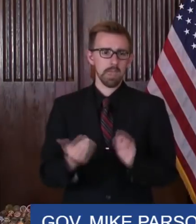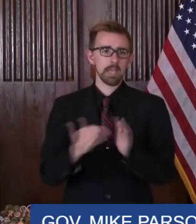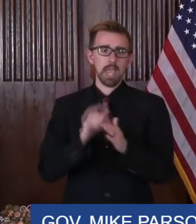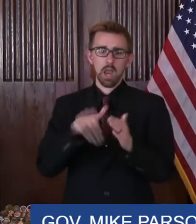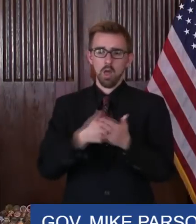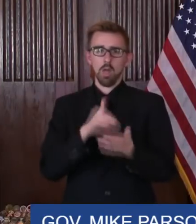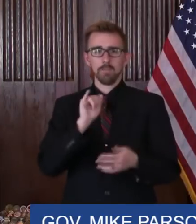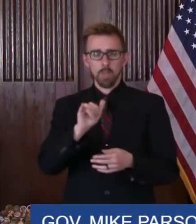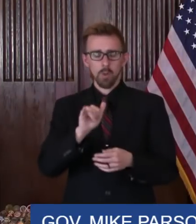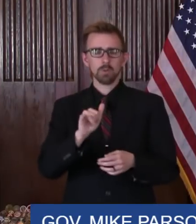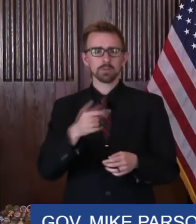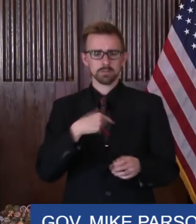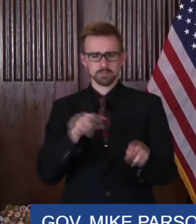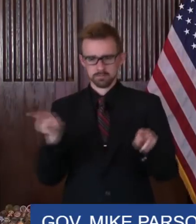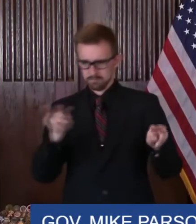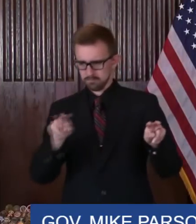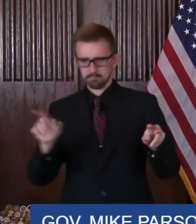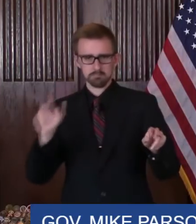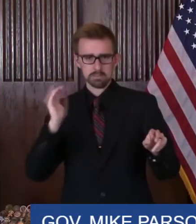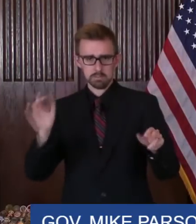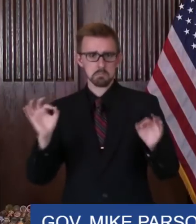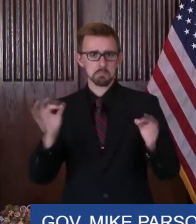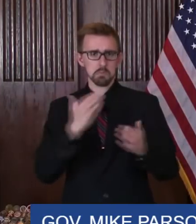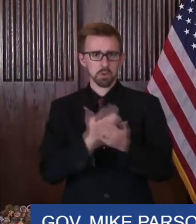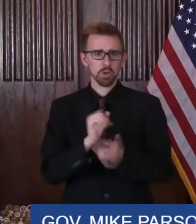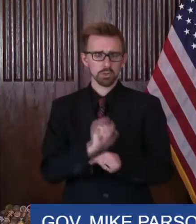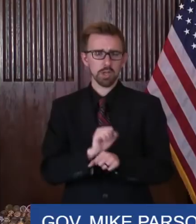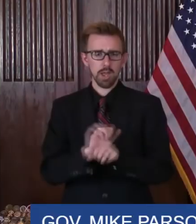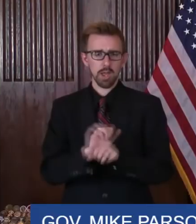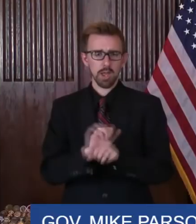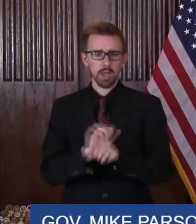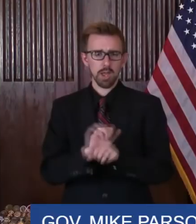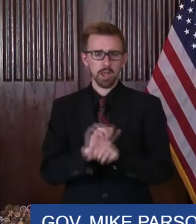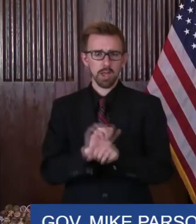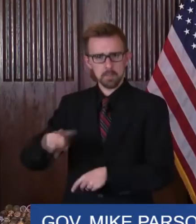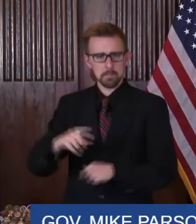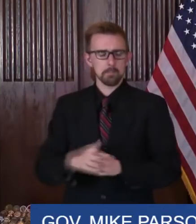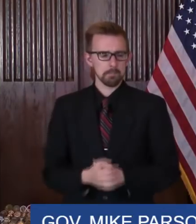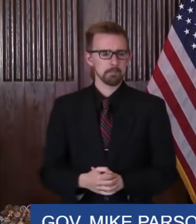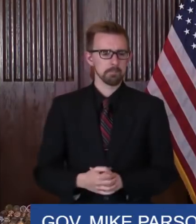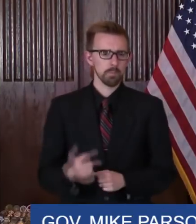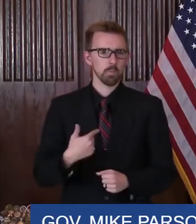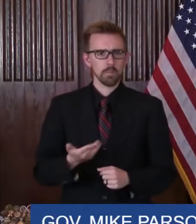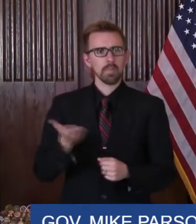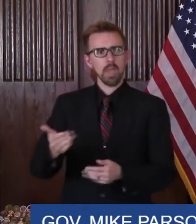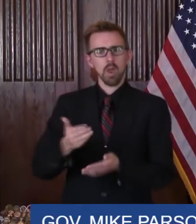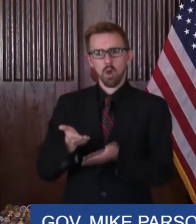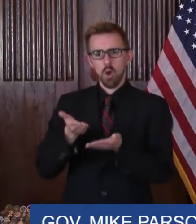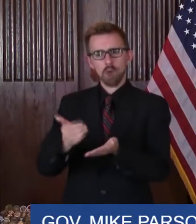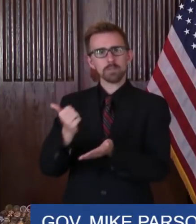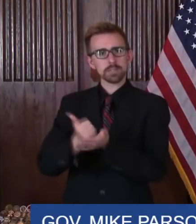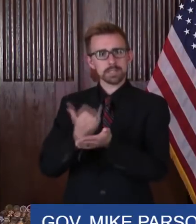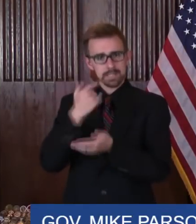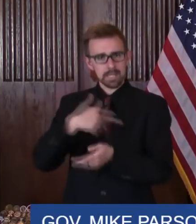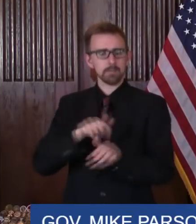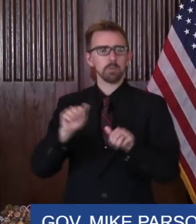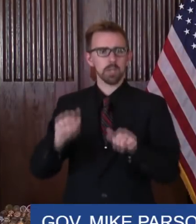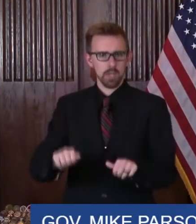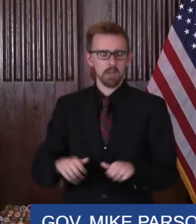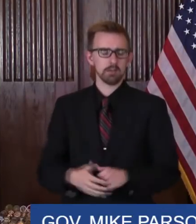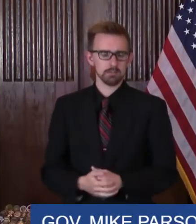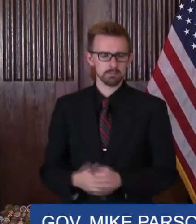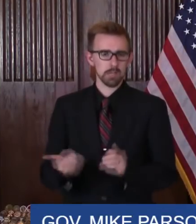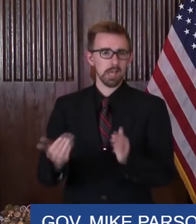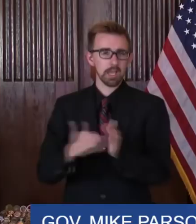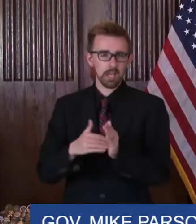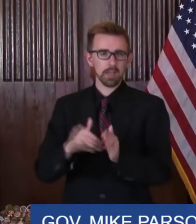those are taking that, doing a good job with that, trying to figure out how to house them. We've been there to offer assistance if there's some way we can offer assistance in them. But